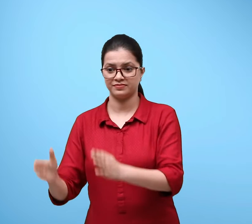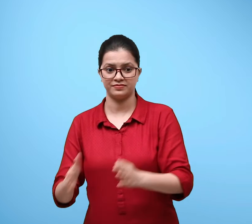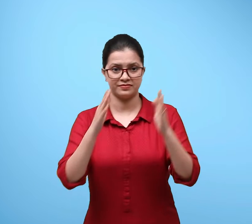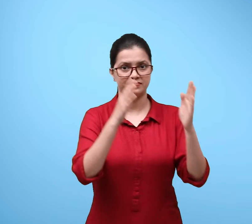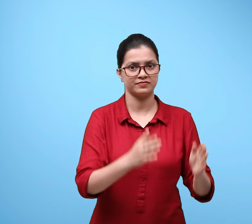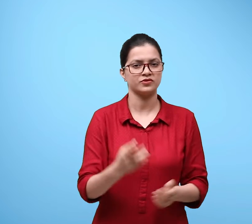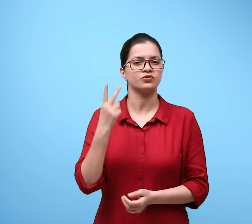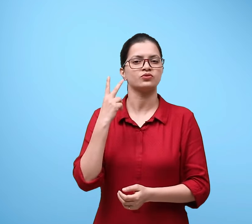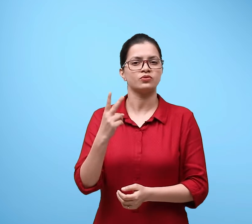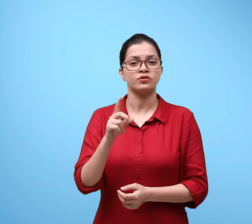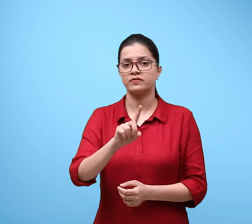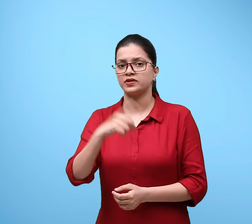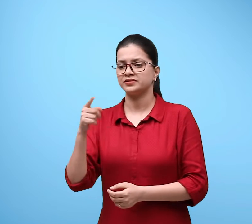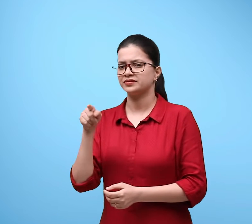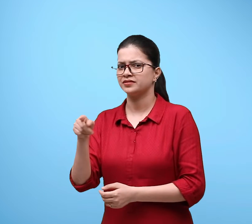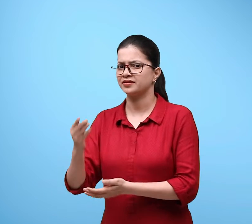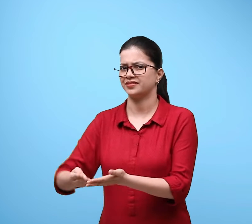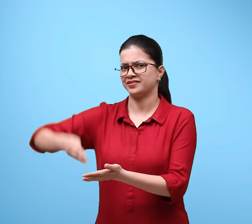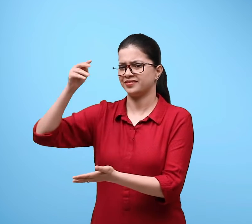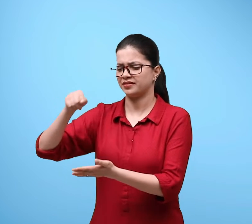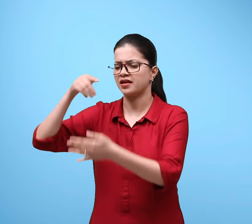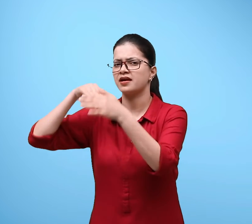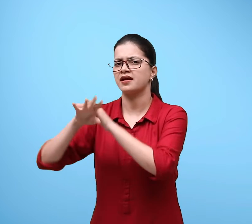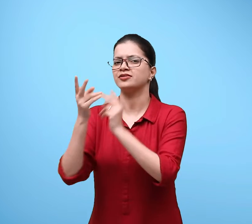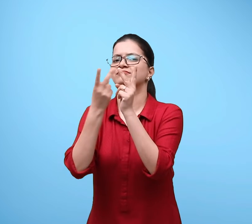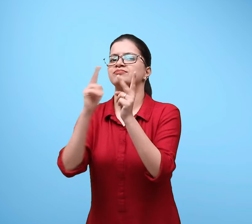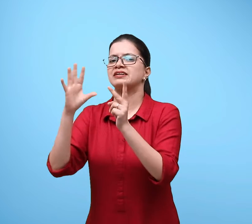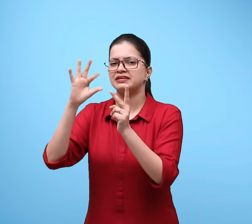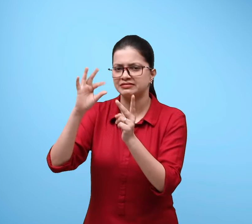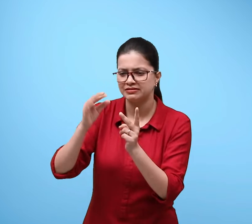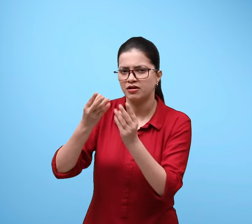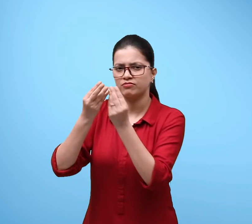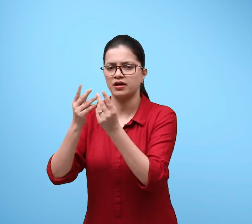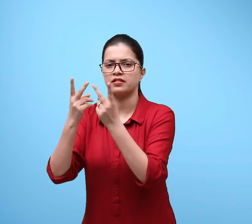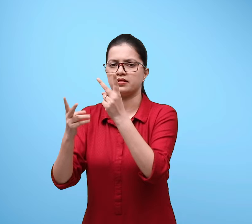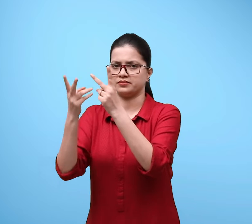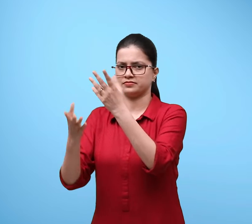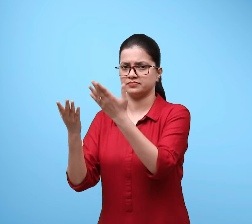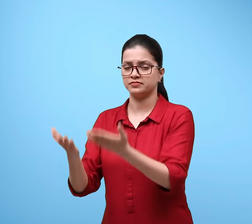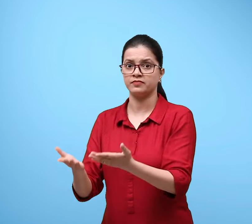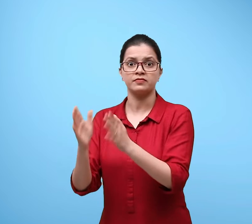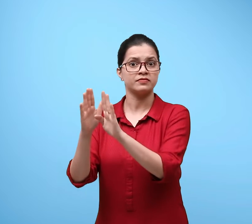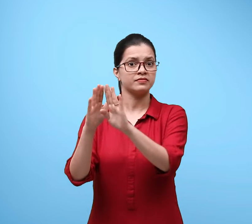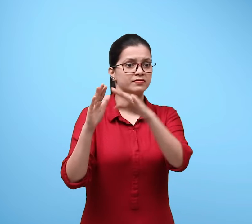There are two columns, one for liquid and the other for mixes well or does not mix.